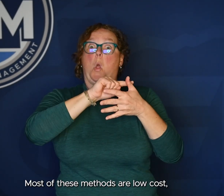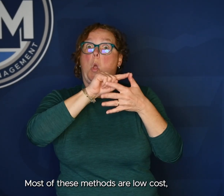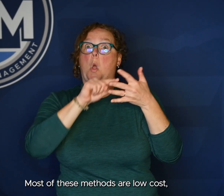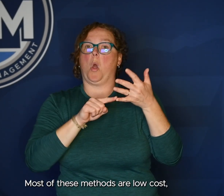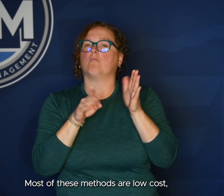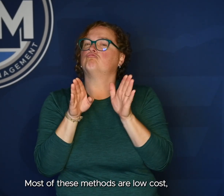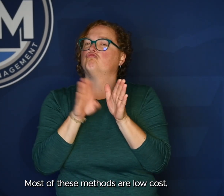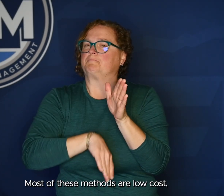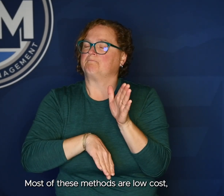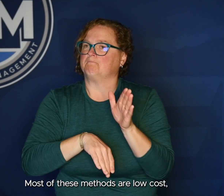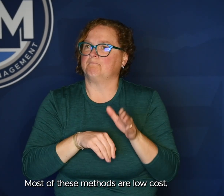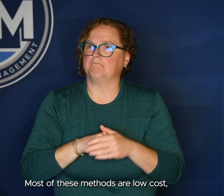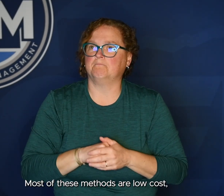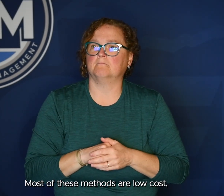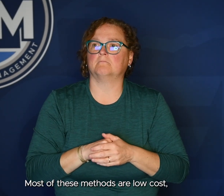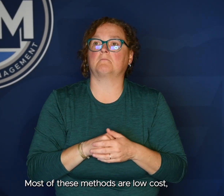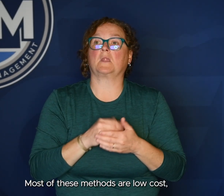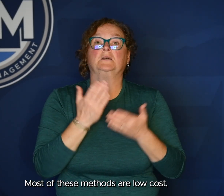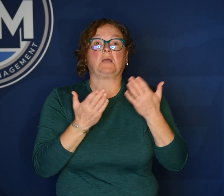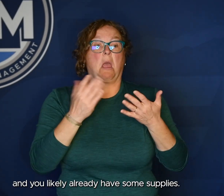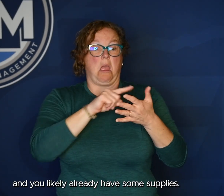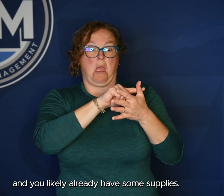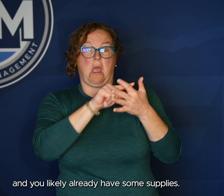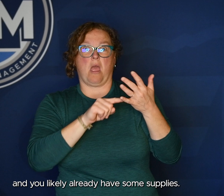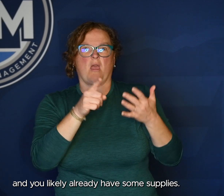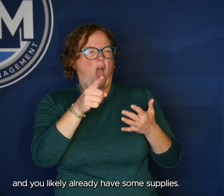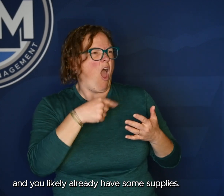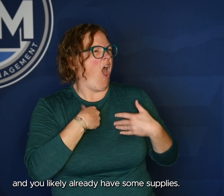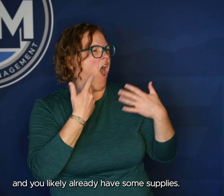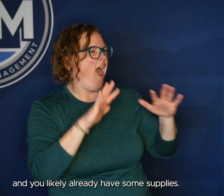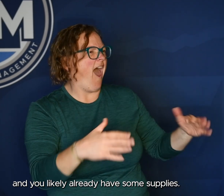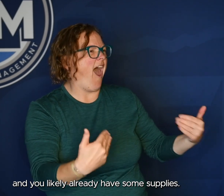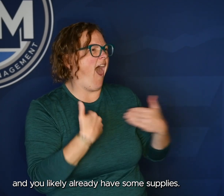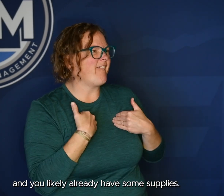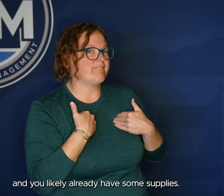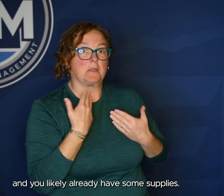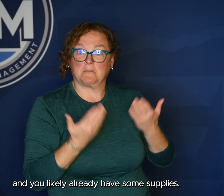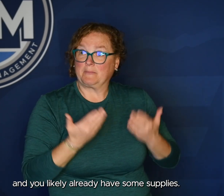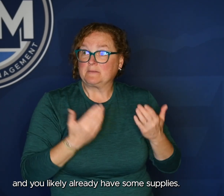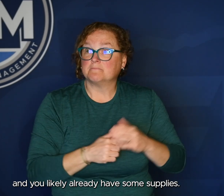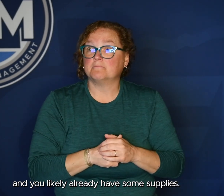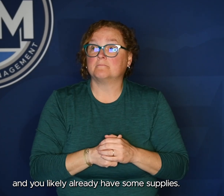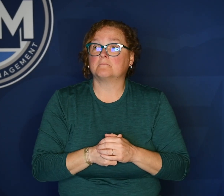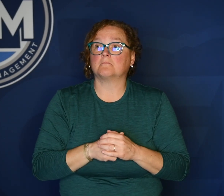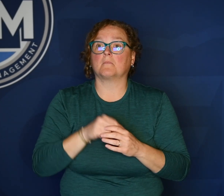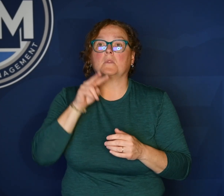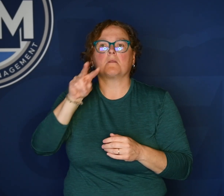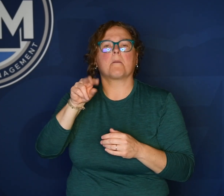Most of these methods are low cost, and you likely already have some supplies.